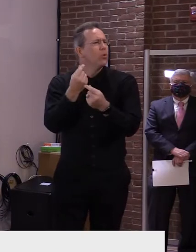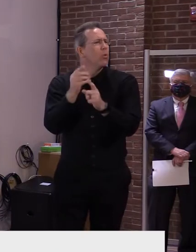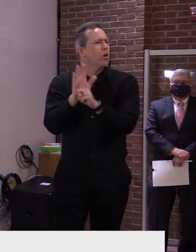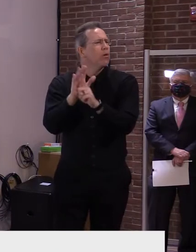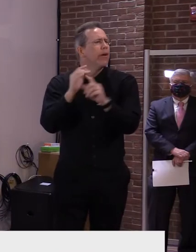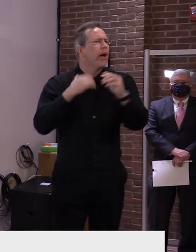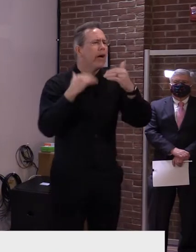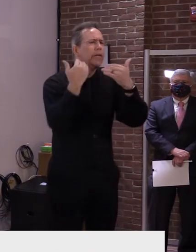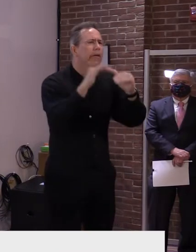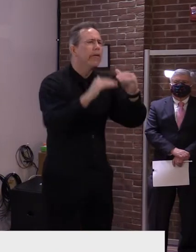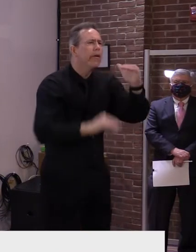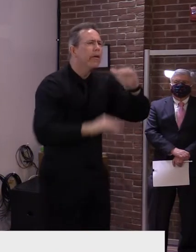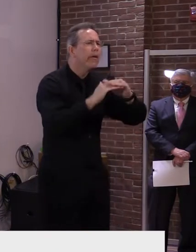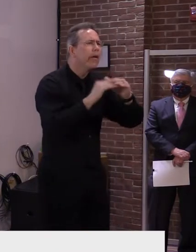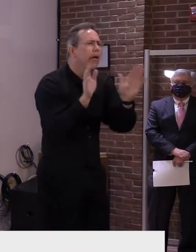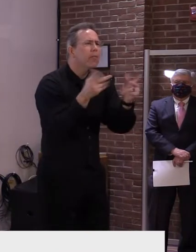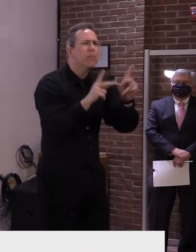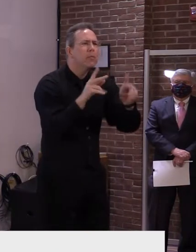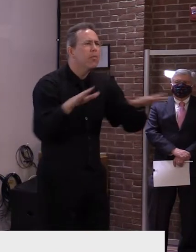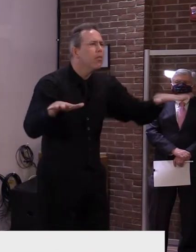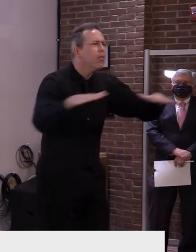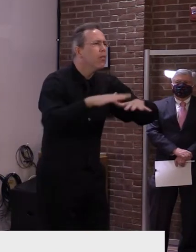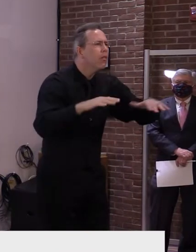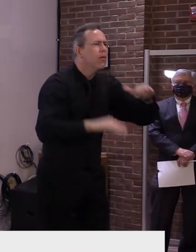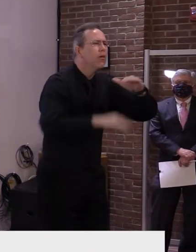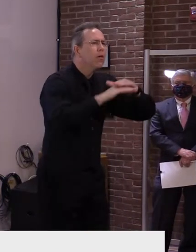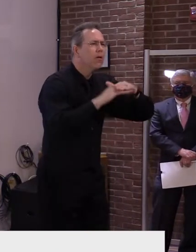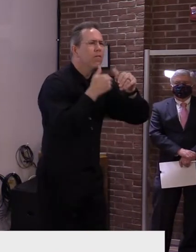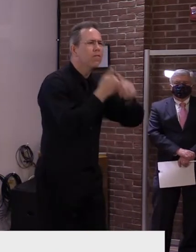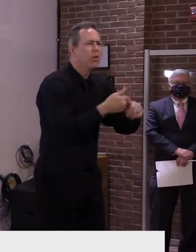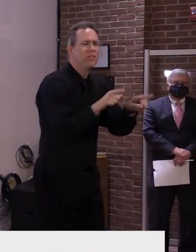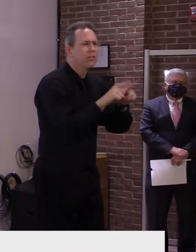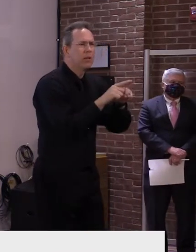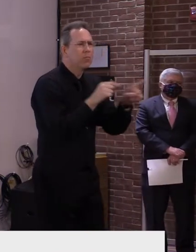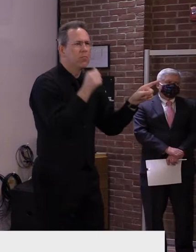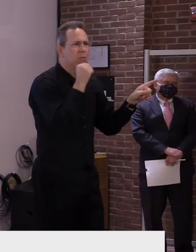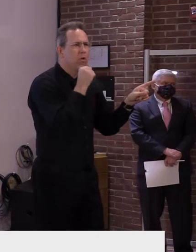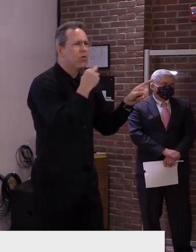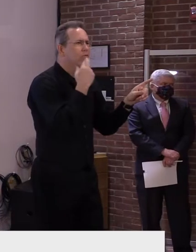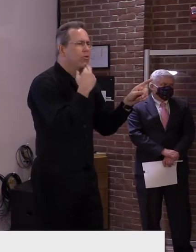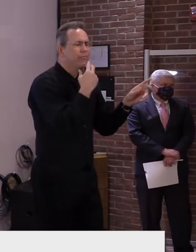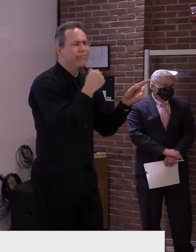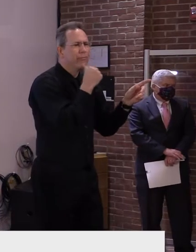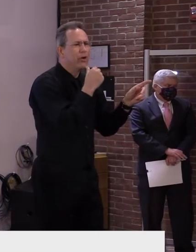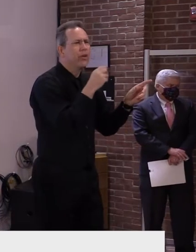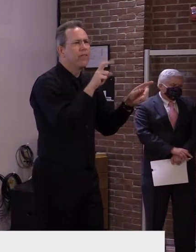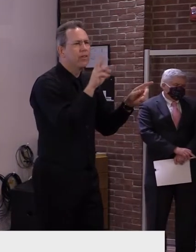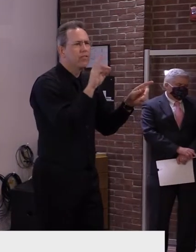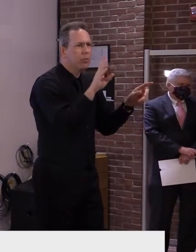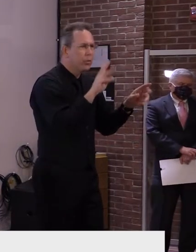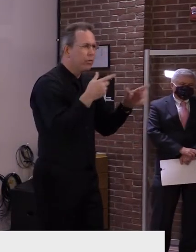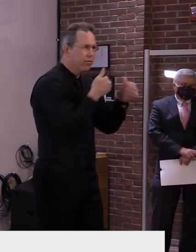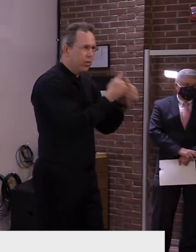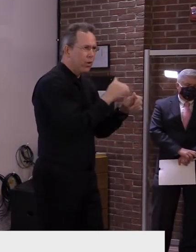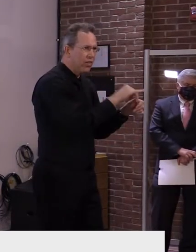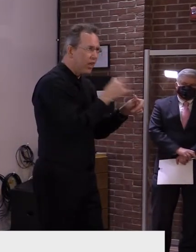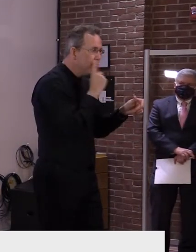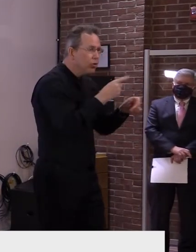place. Distancing is observed. Everyone is seated at tables, and all other restaurant guidance is